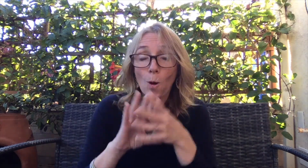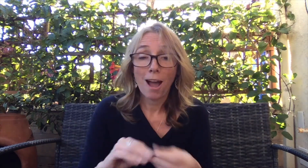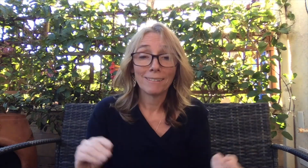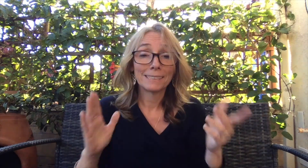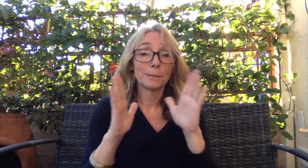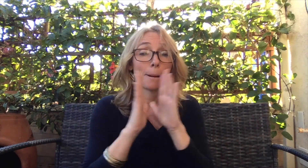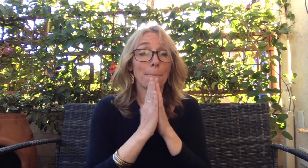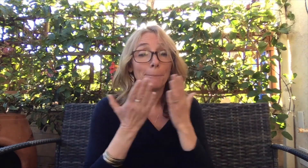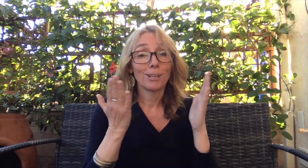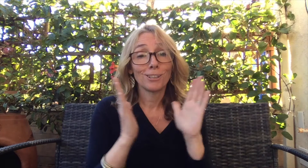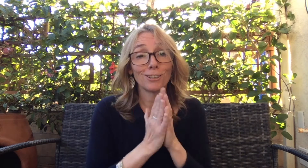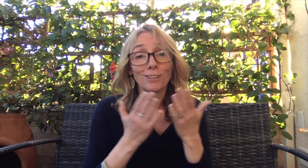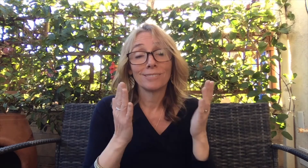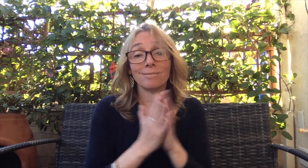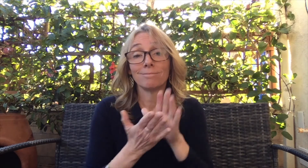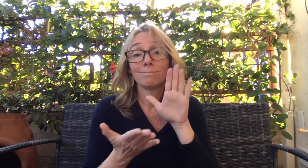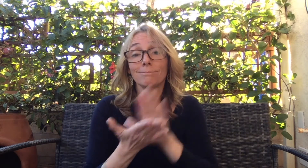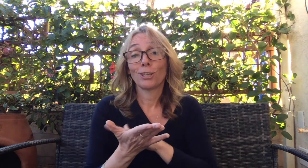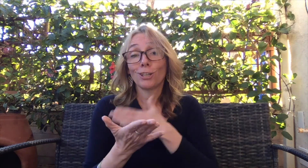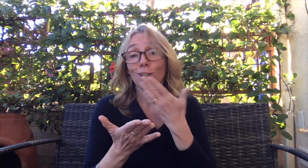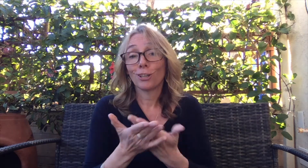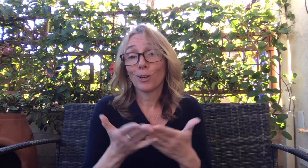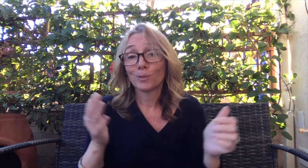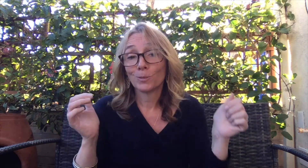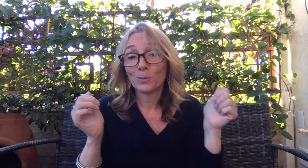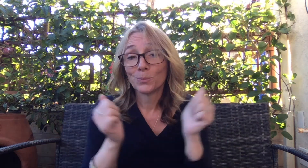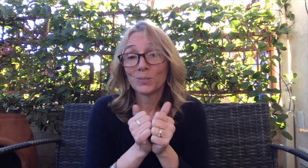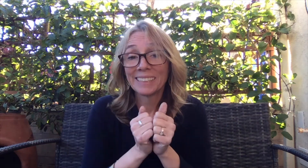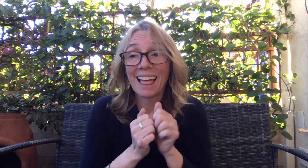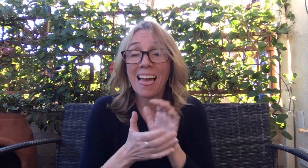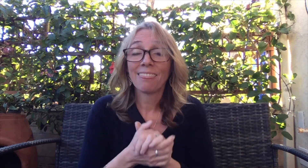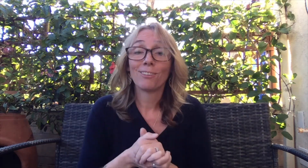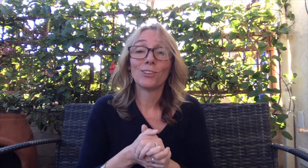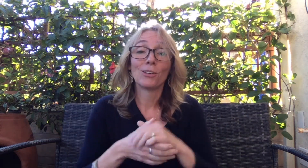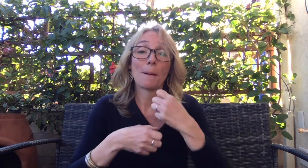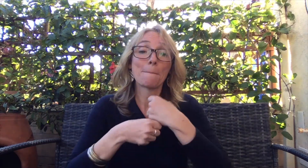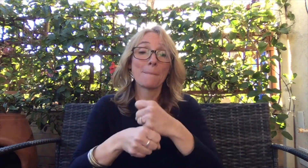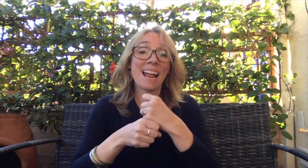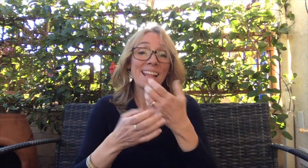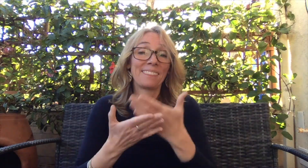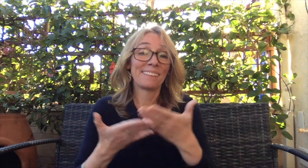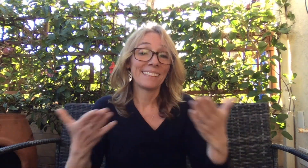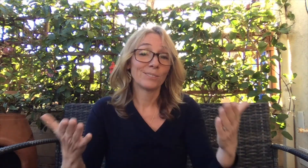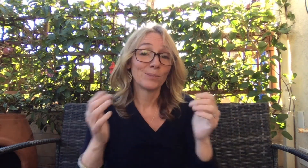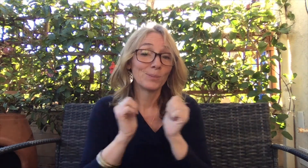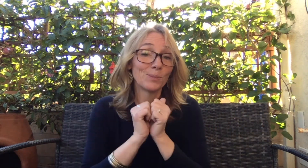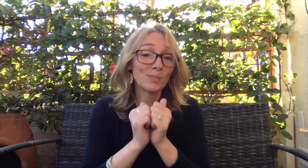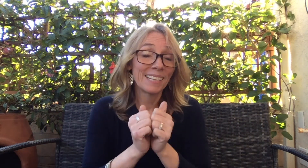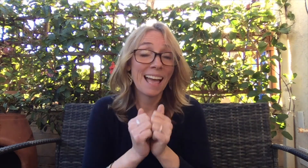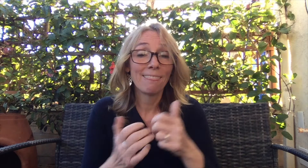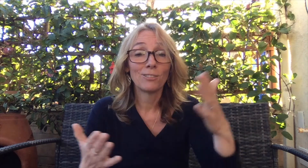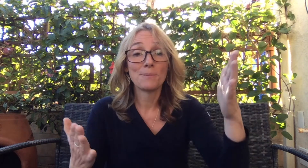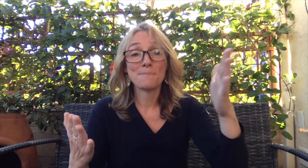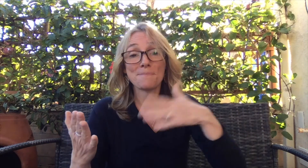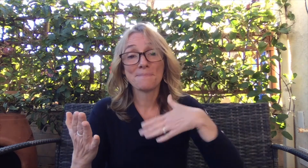Maybe it's a personal story that you're telling them about. Maybe you're reading to them, engaging